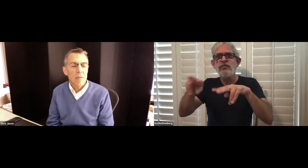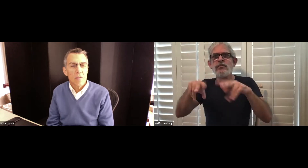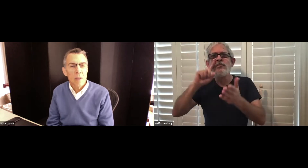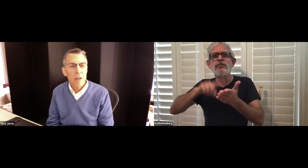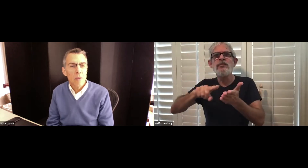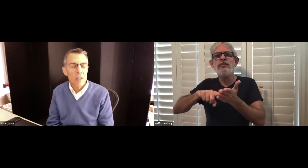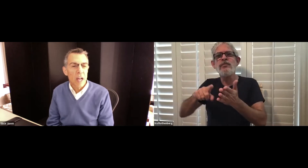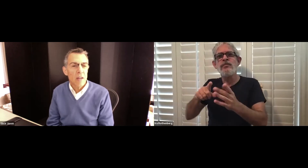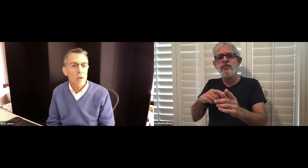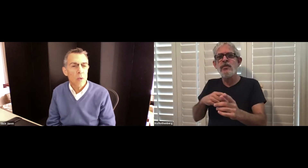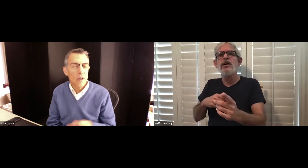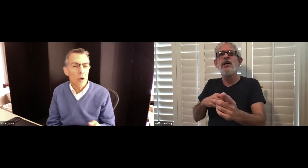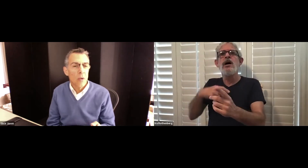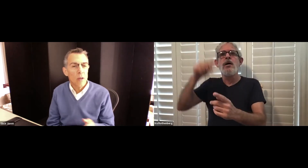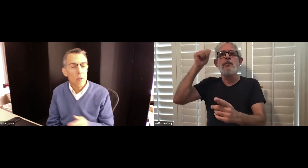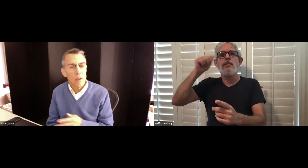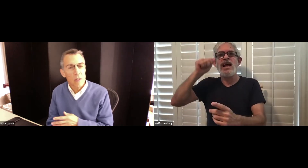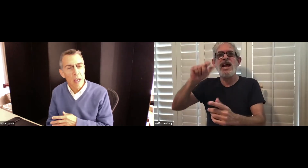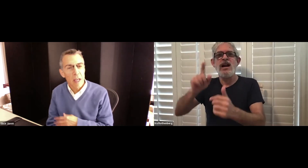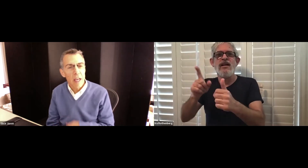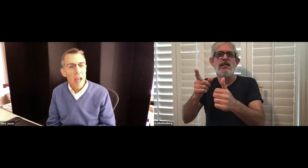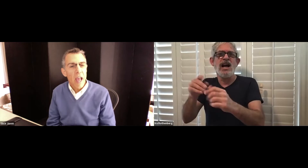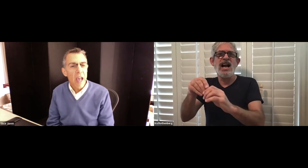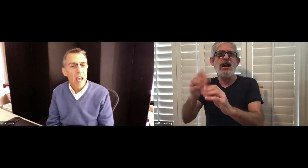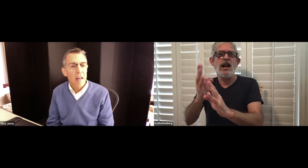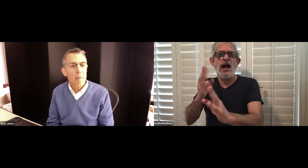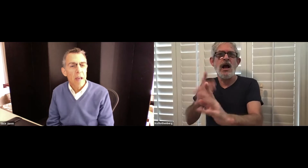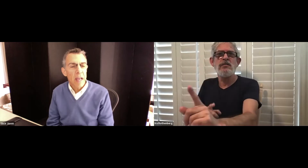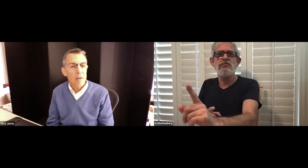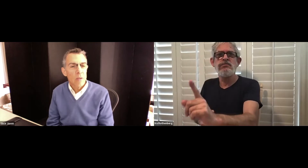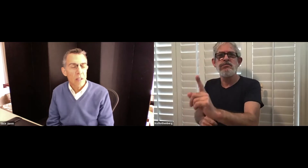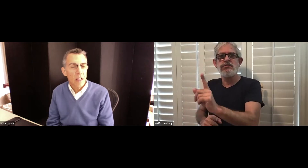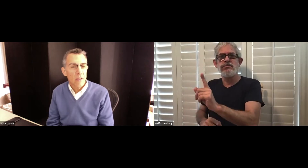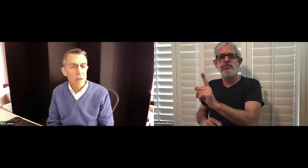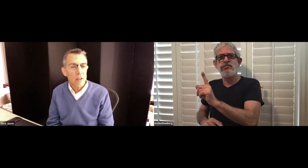somebody who decided who would go and who would stay. And my aunt was in line first